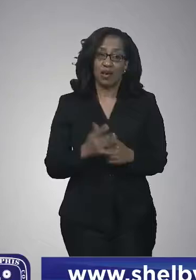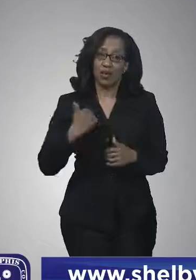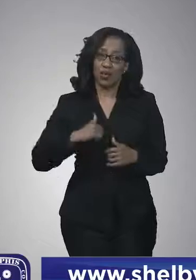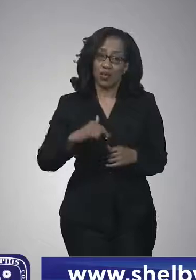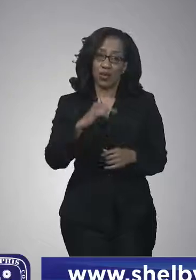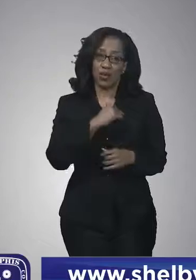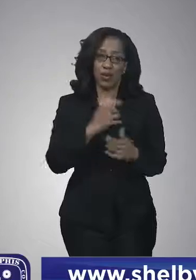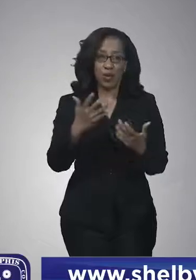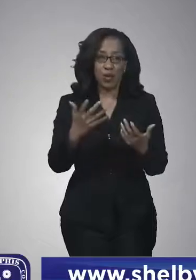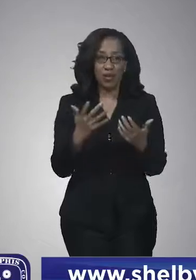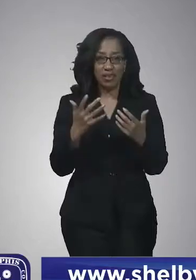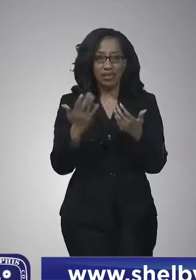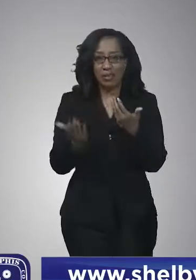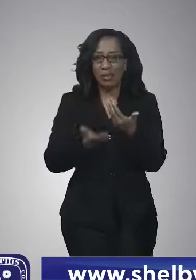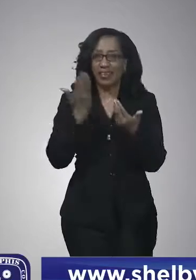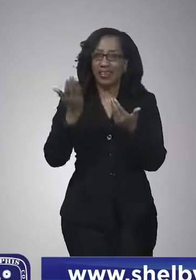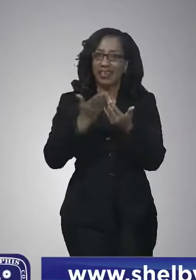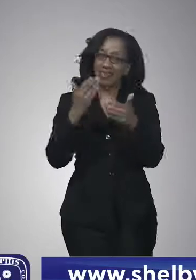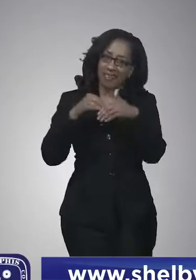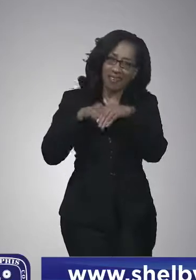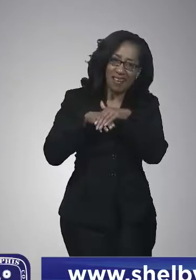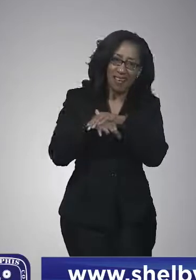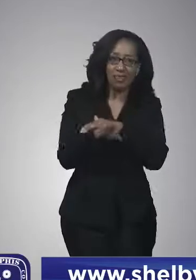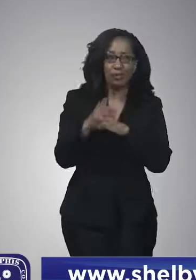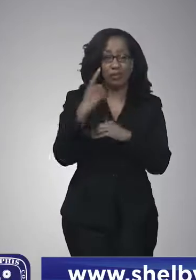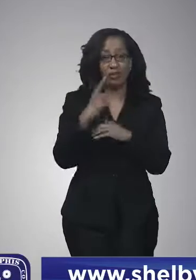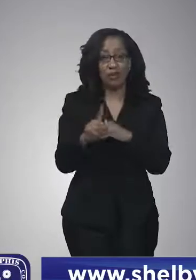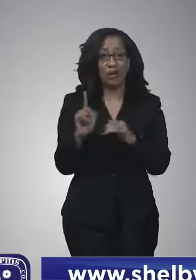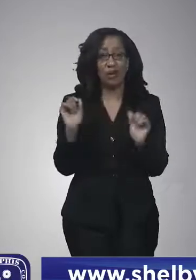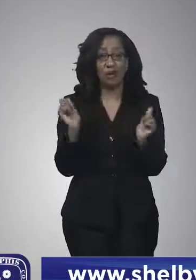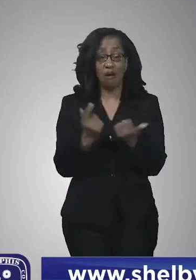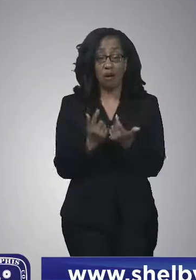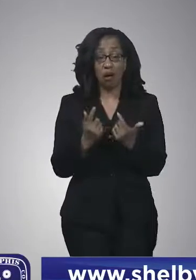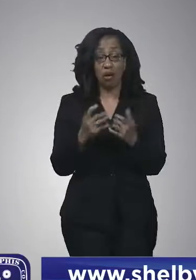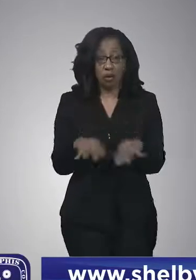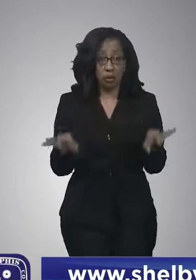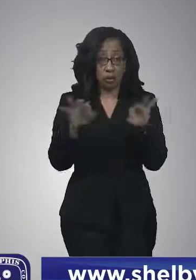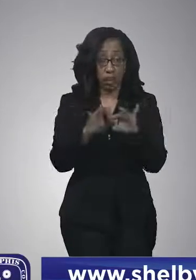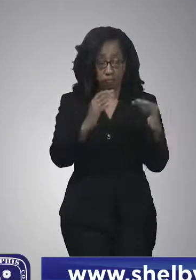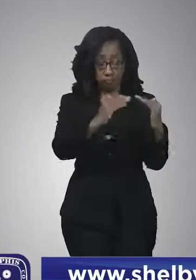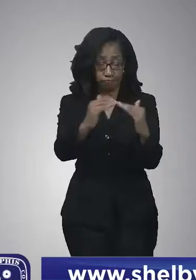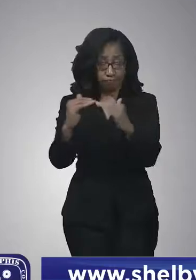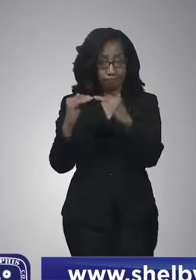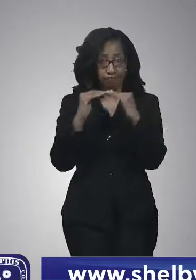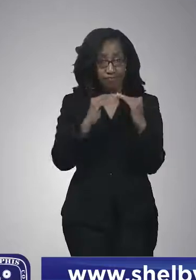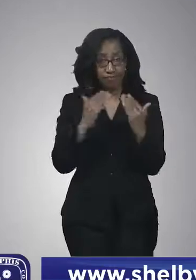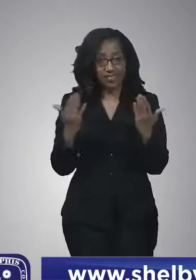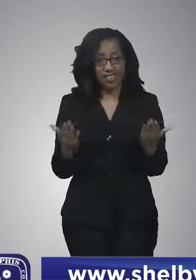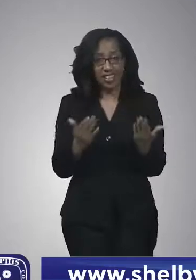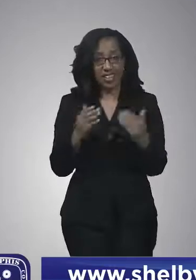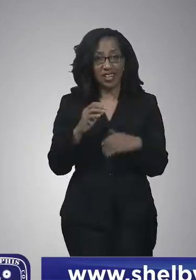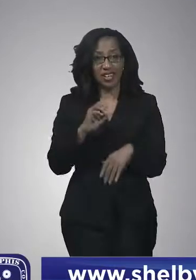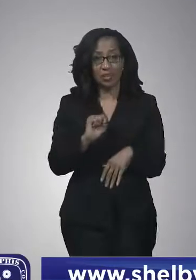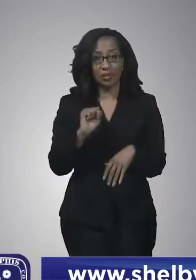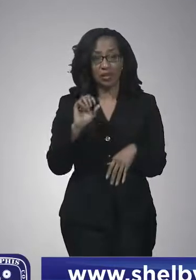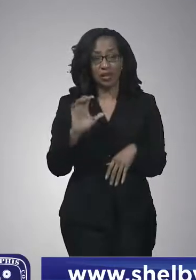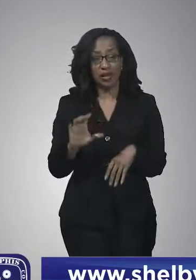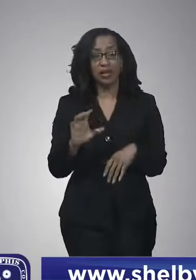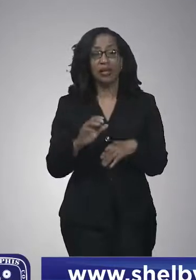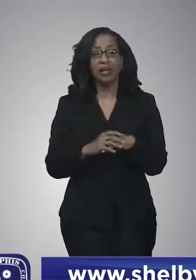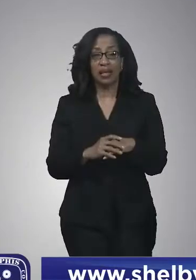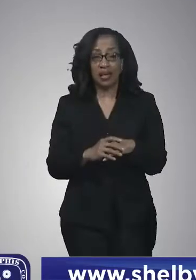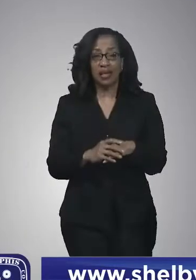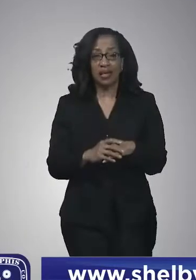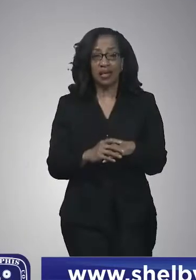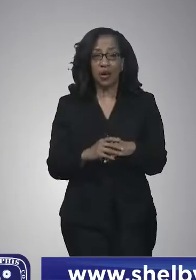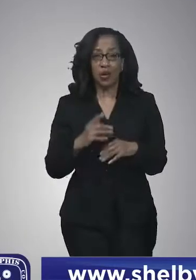as accessible as possible. We believe in health equity in Shelby County, and we will be believing in that even as we prepare